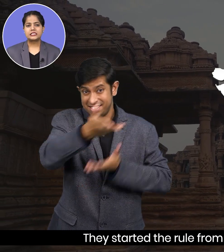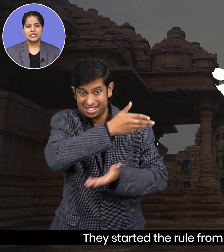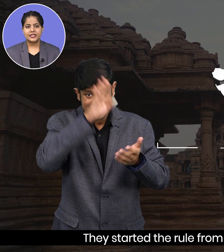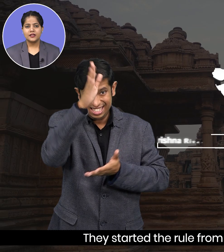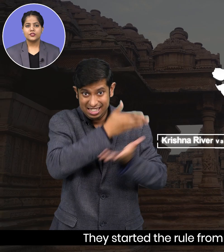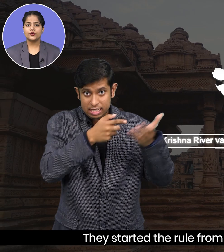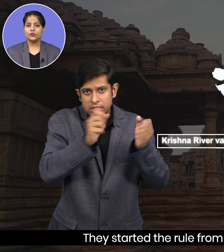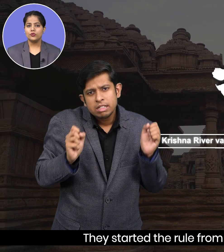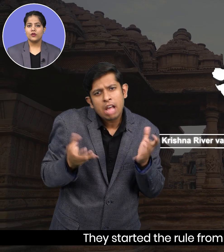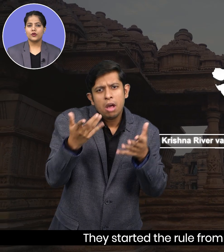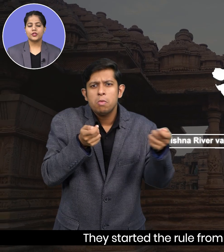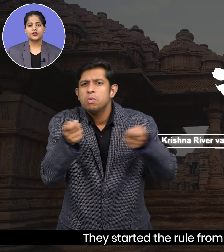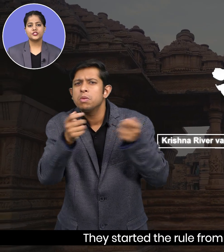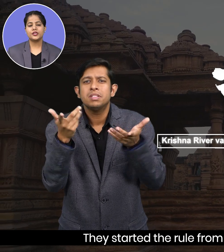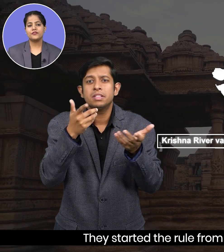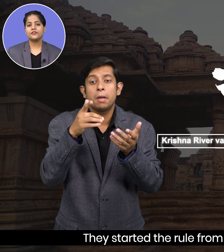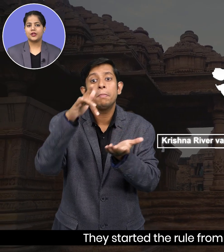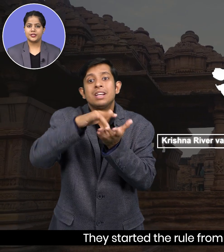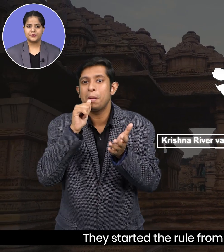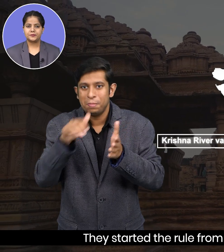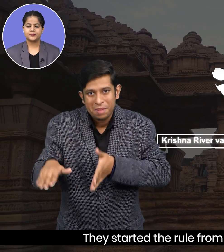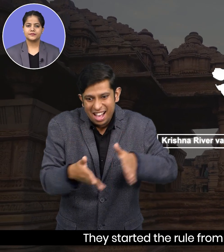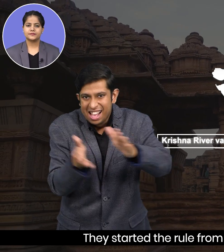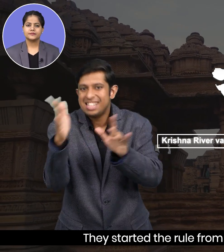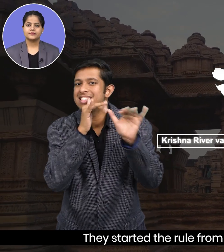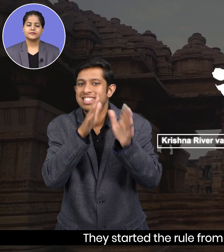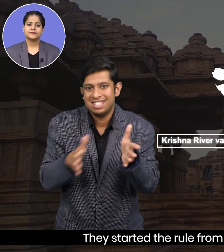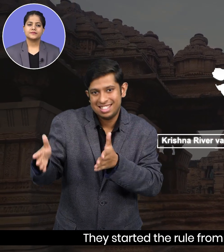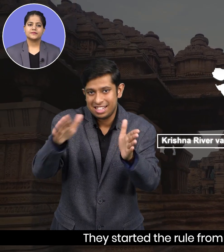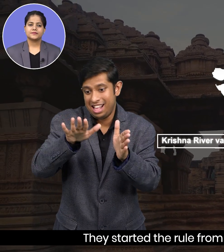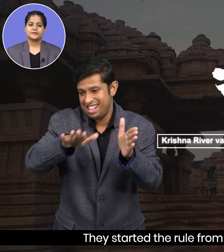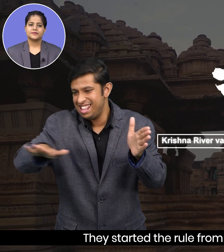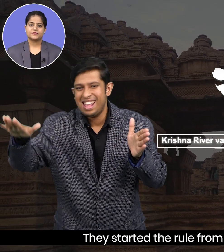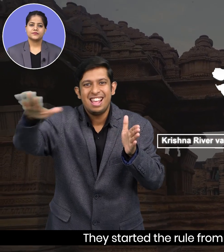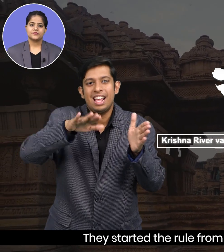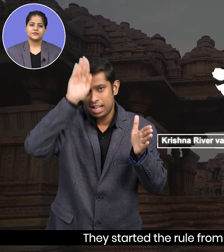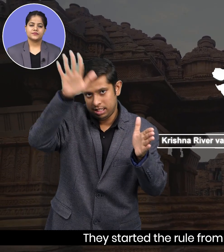They started the rule from the Krishna River Valley.